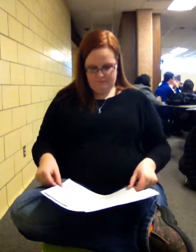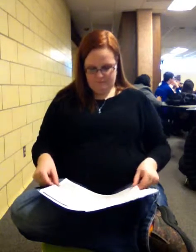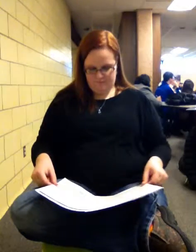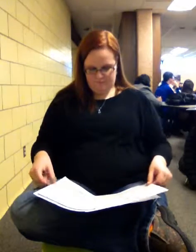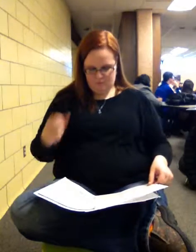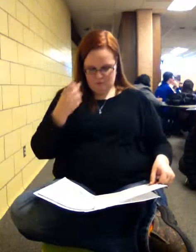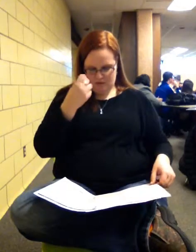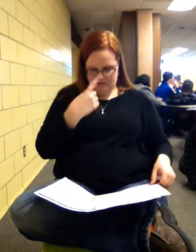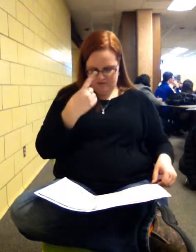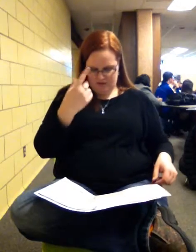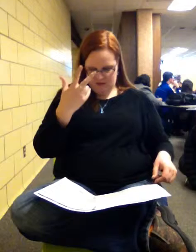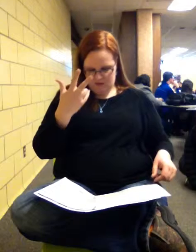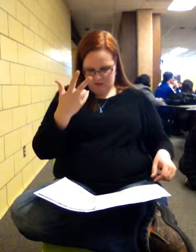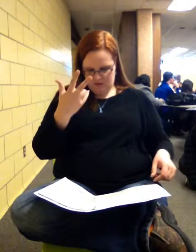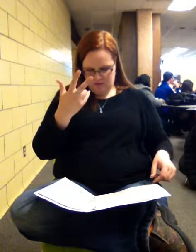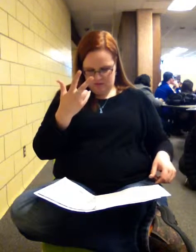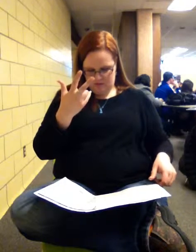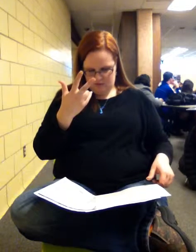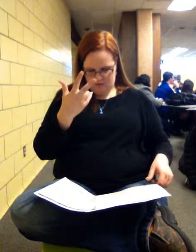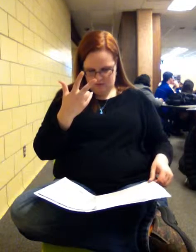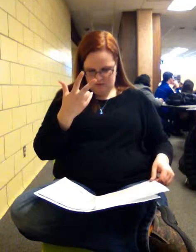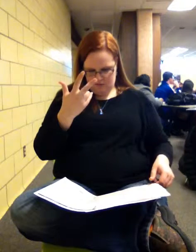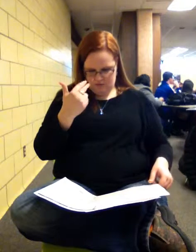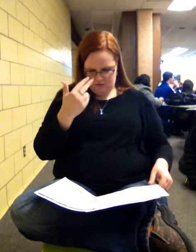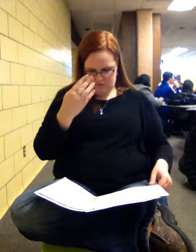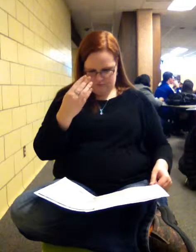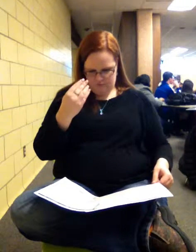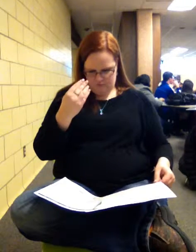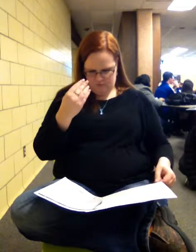numerator. Yes. For number 6, so we use the next,